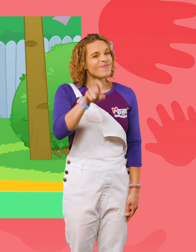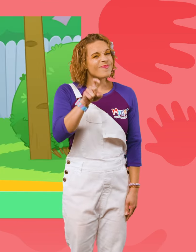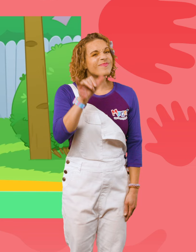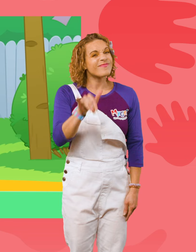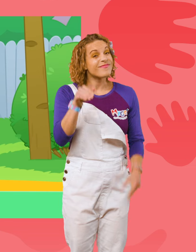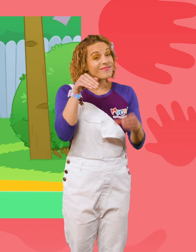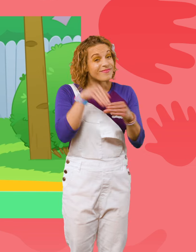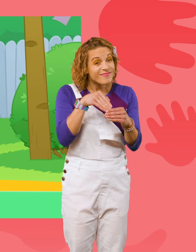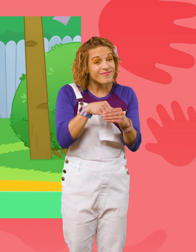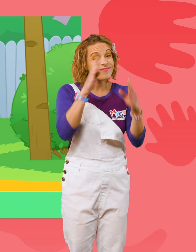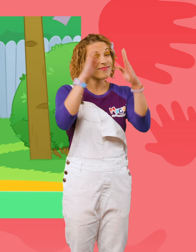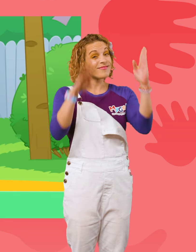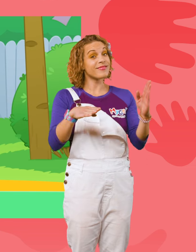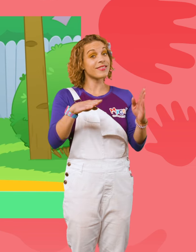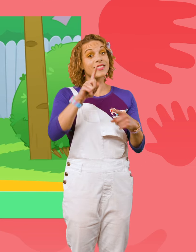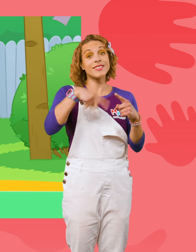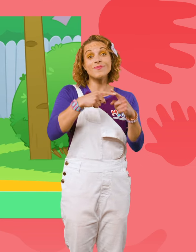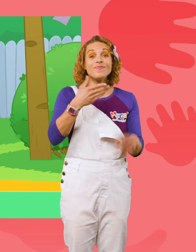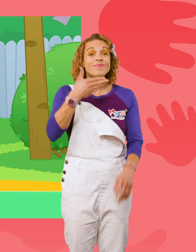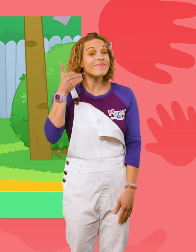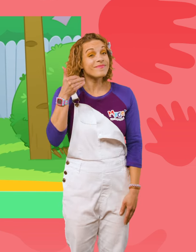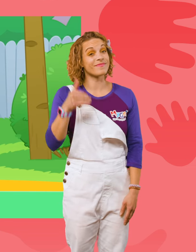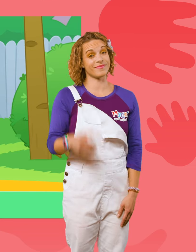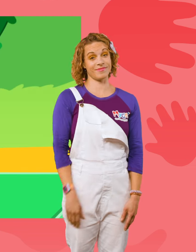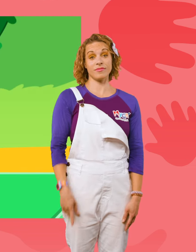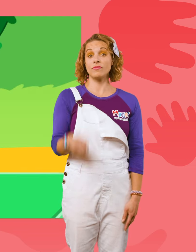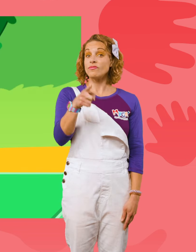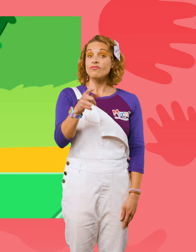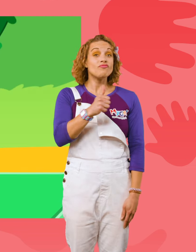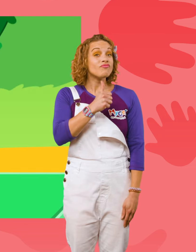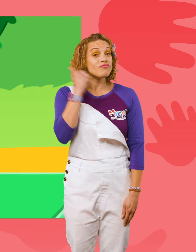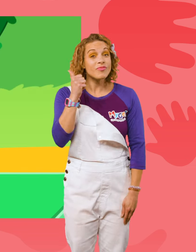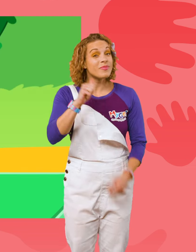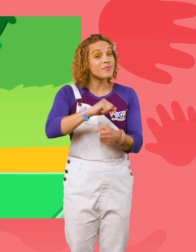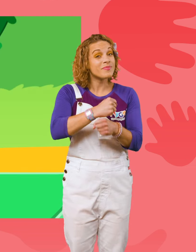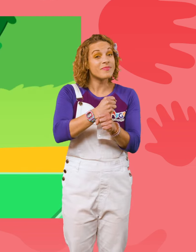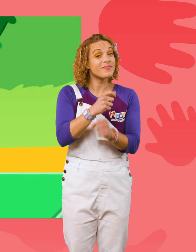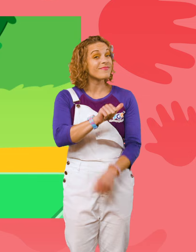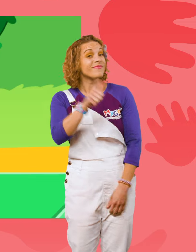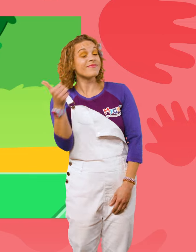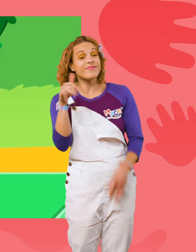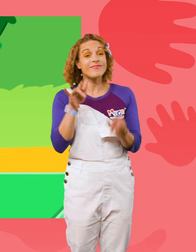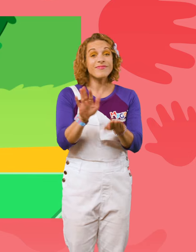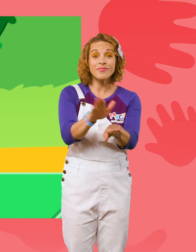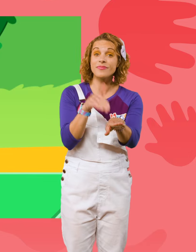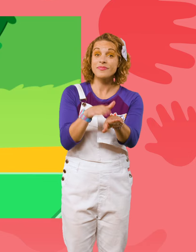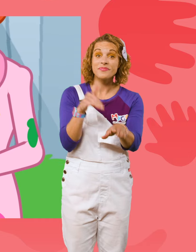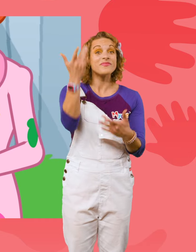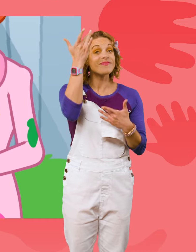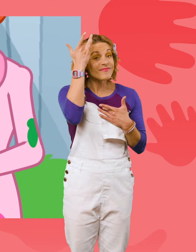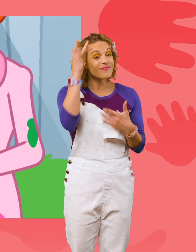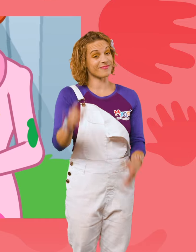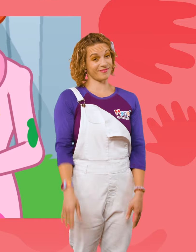You should stay inside until you get better, so you won't make any other magic pets